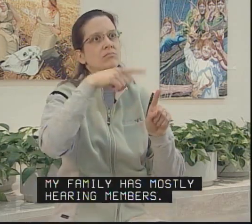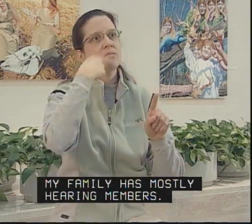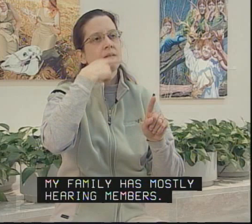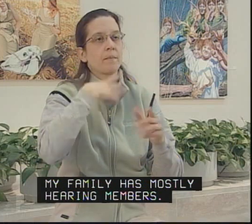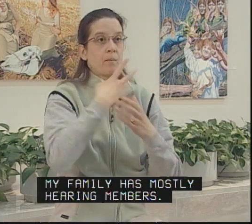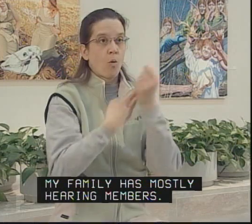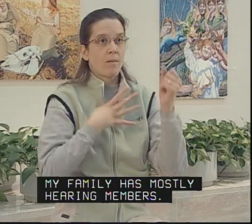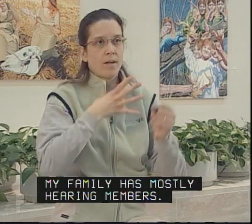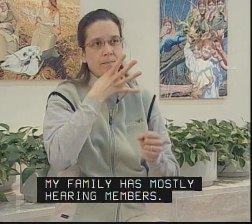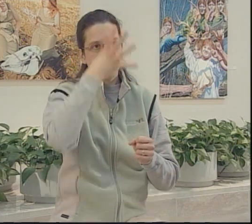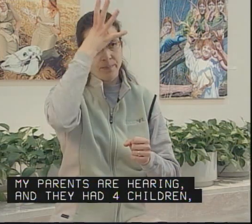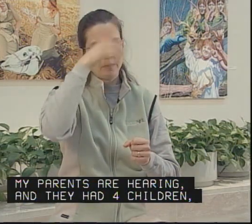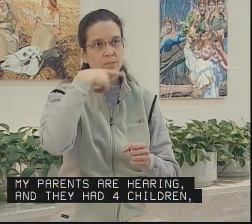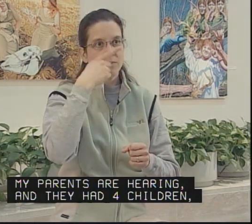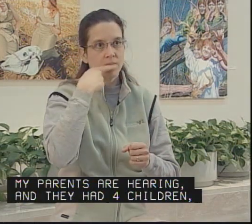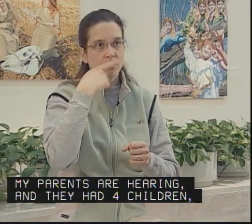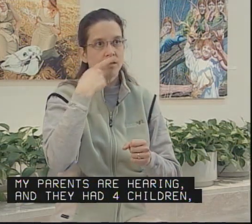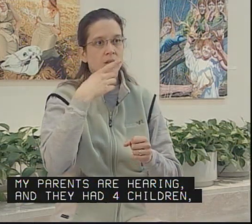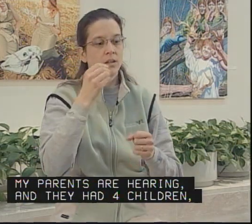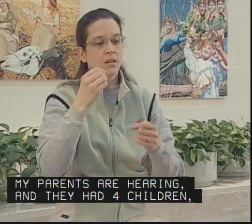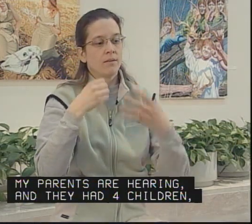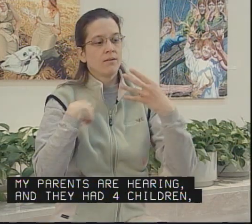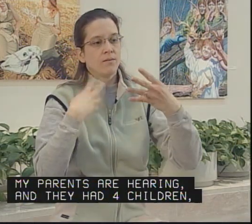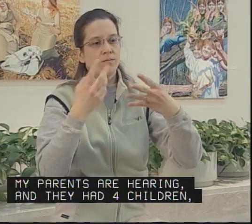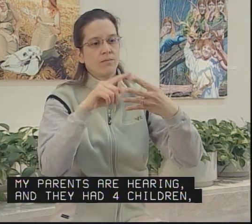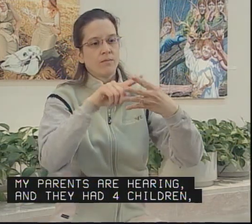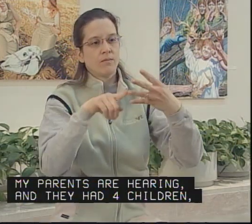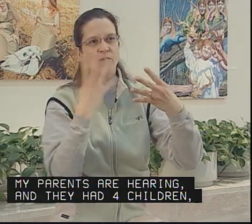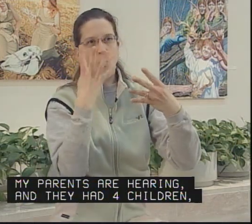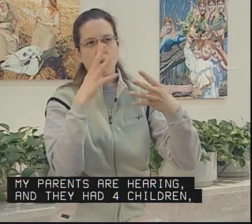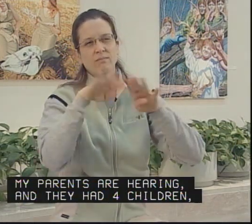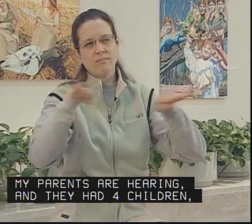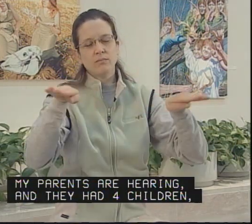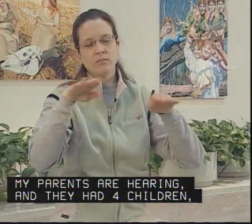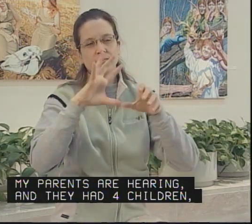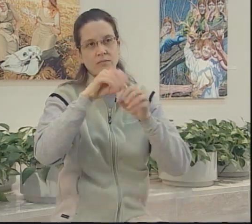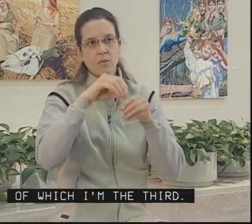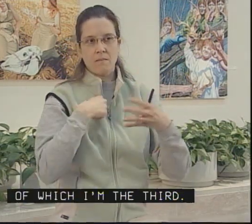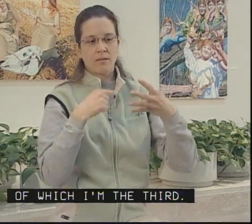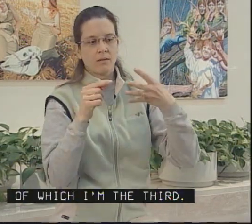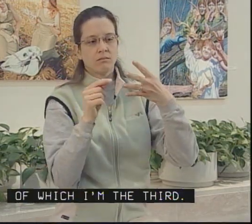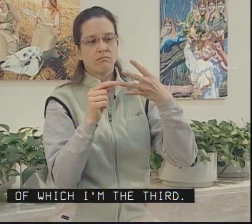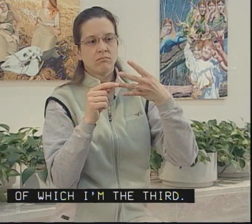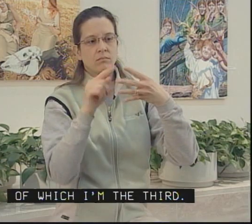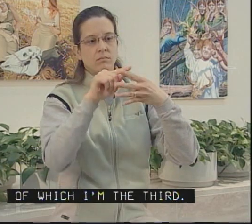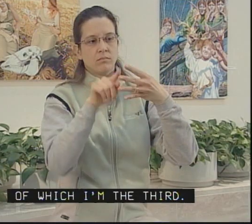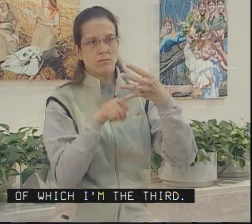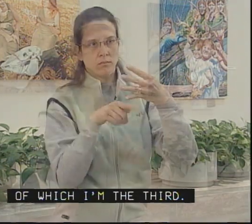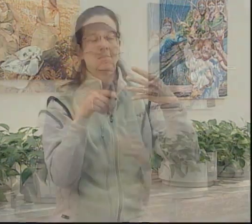mostly hearing members. My parents are hearing, and they had 4 children, of which I'm the third.